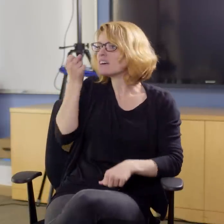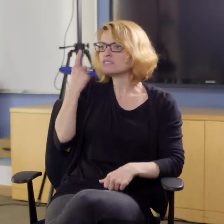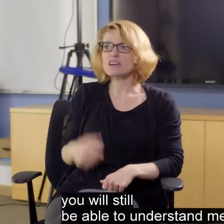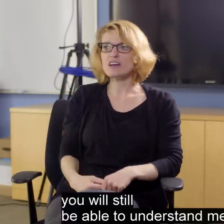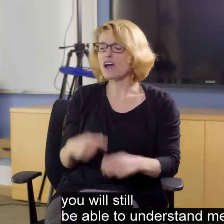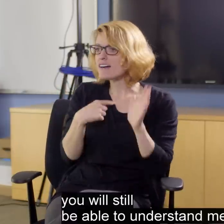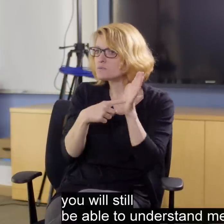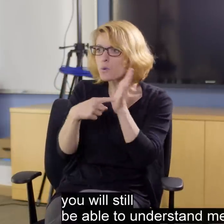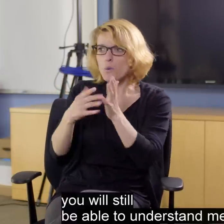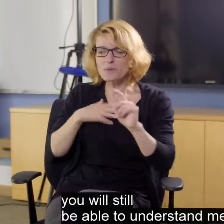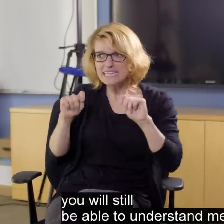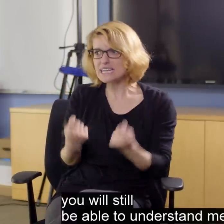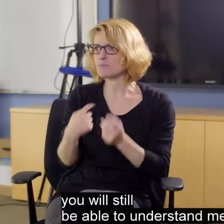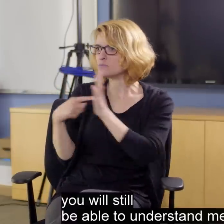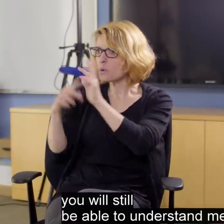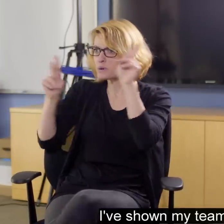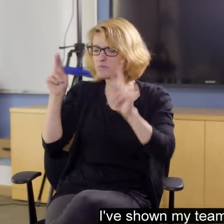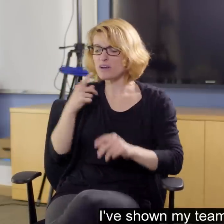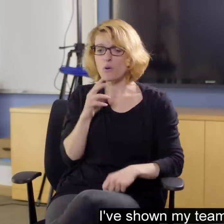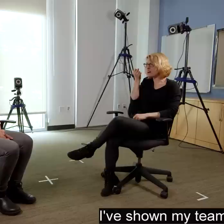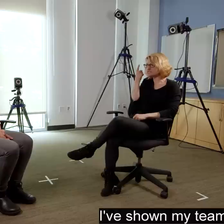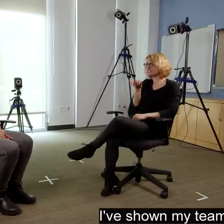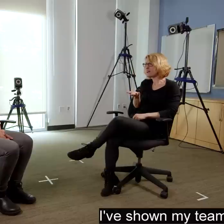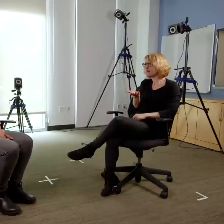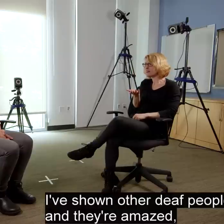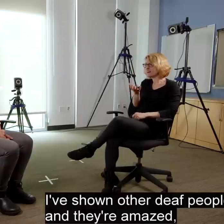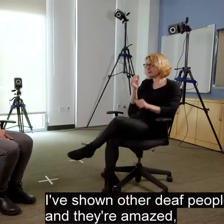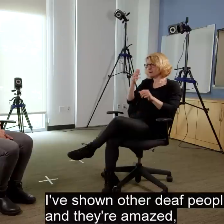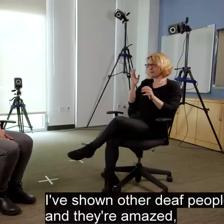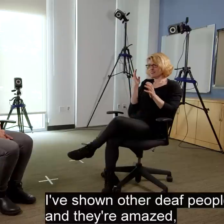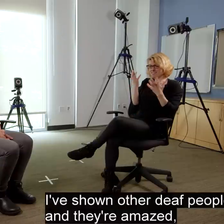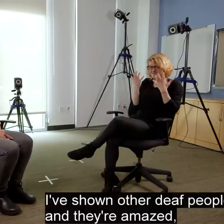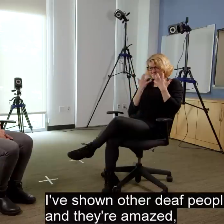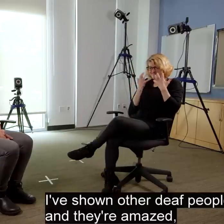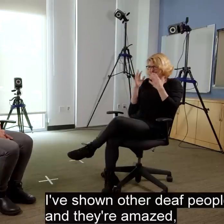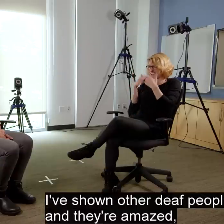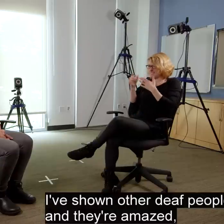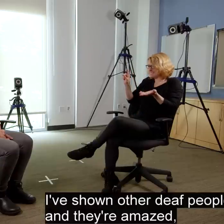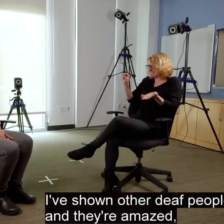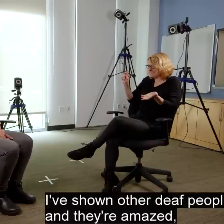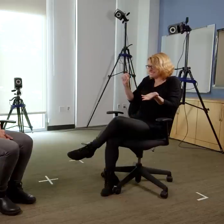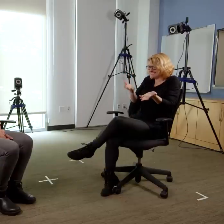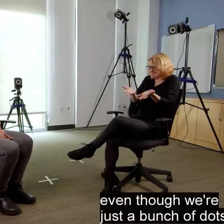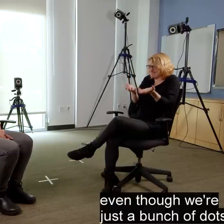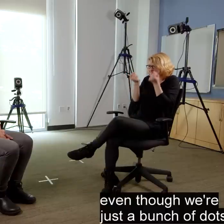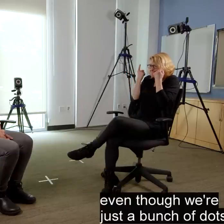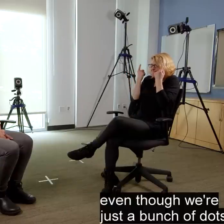the dark, you'll still be able to understand me. I've shown my team, I've shown other deaf people, and they're amazed.